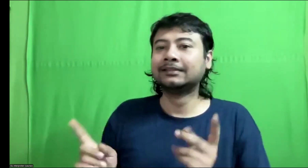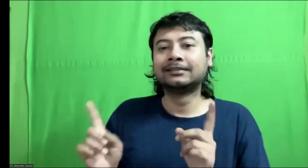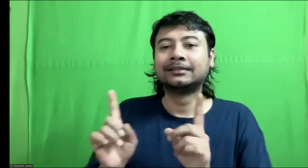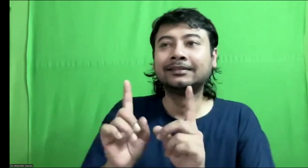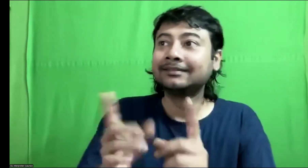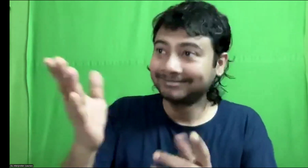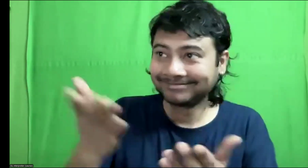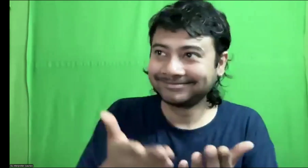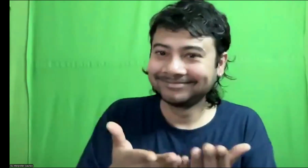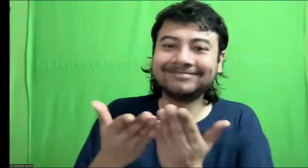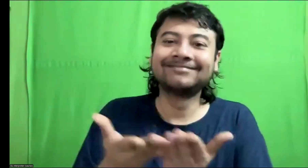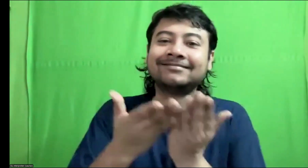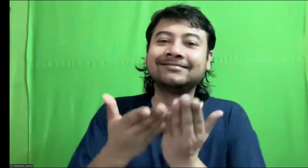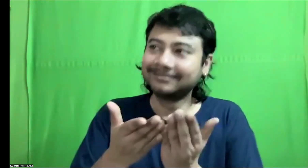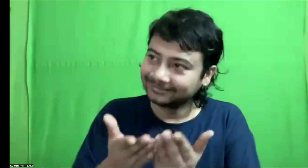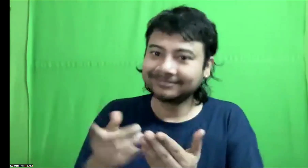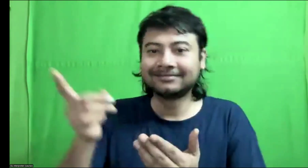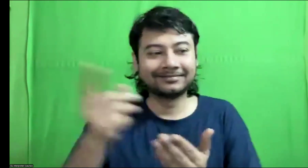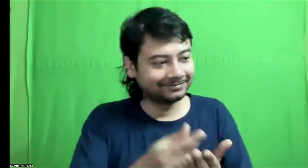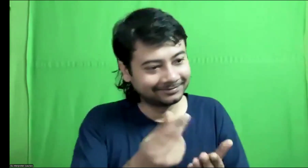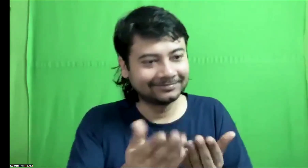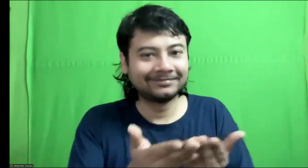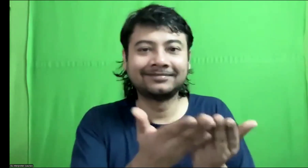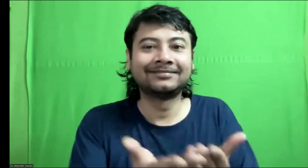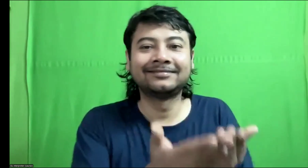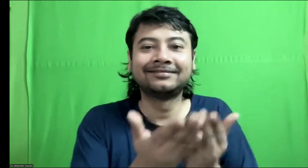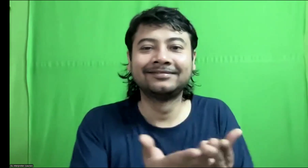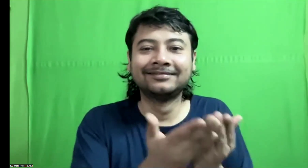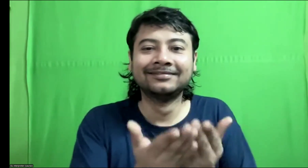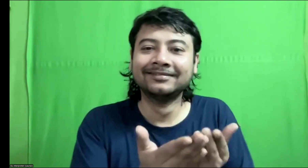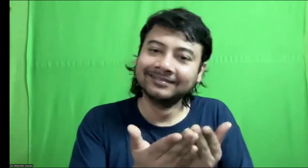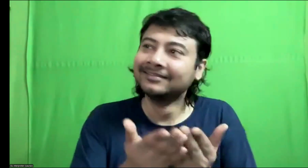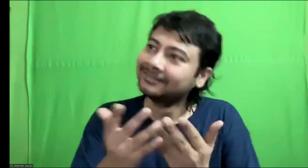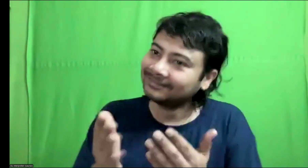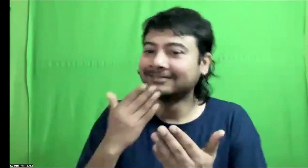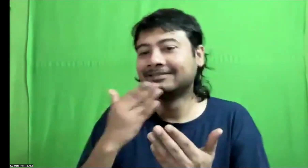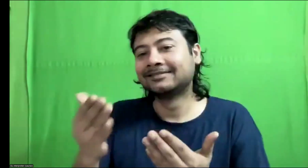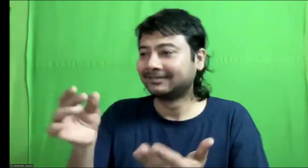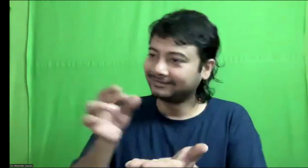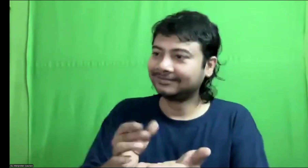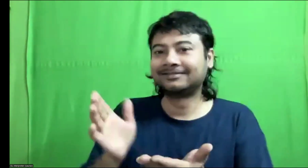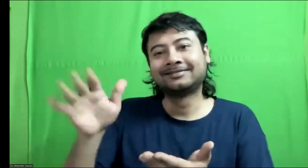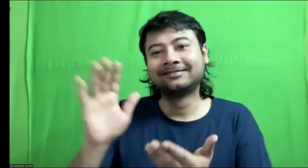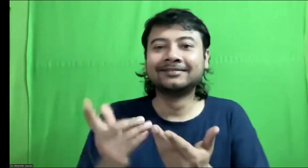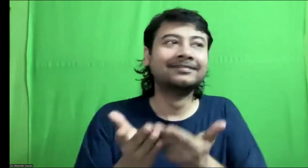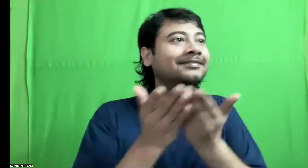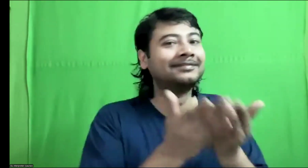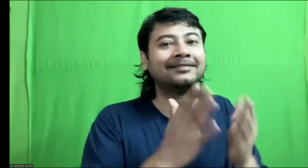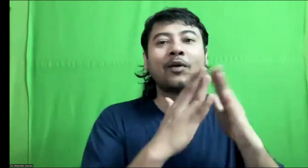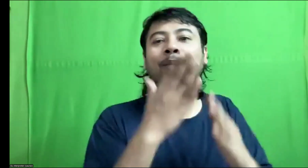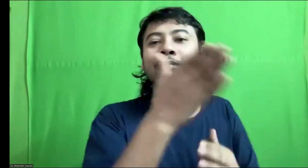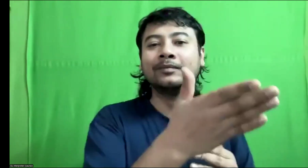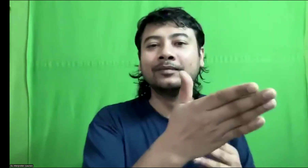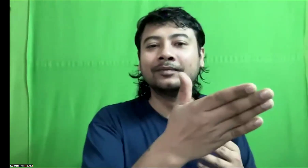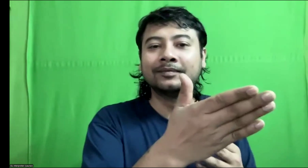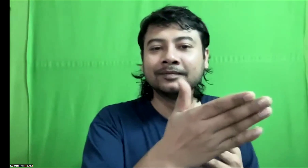Like you don't have setup of a table and permit, you can't get permission. So you can, in your own building, you